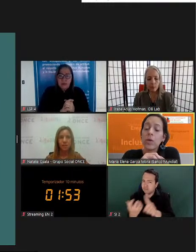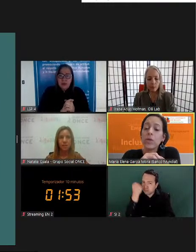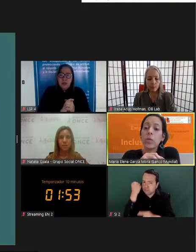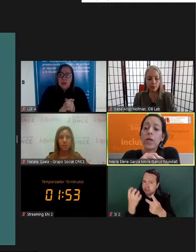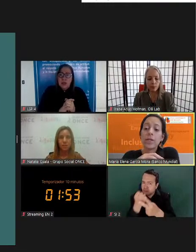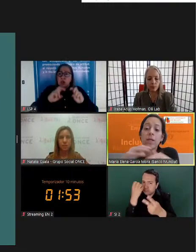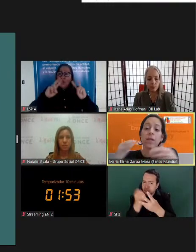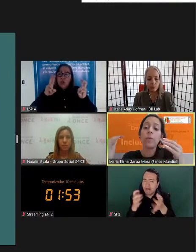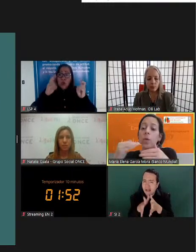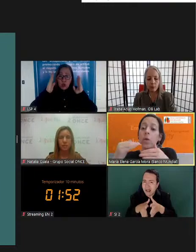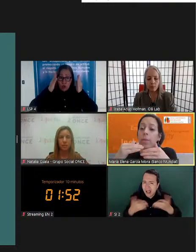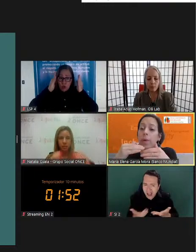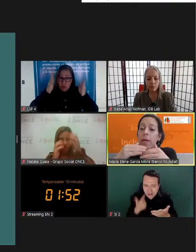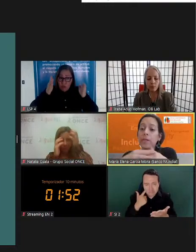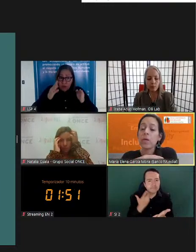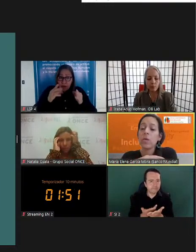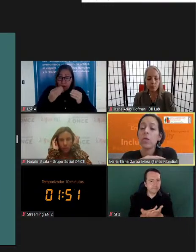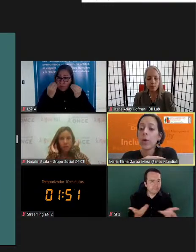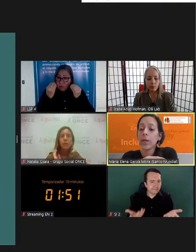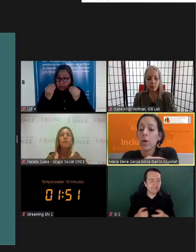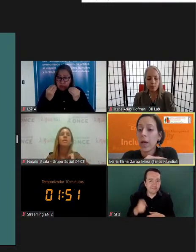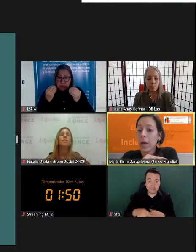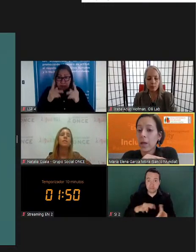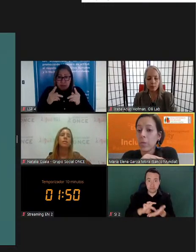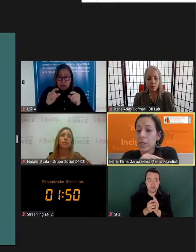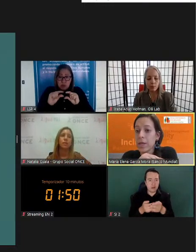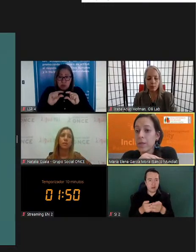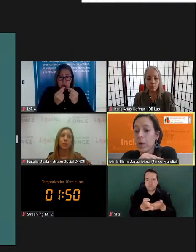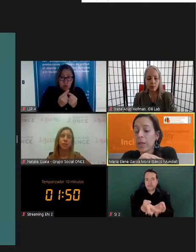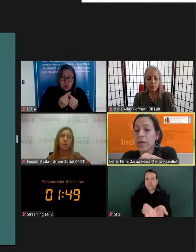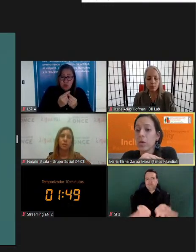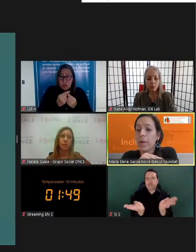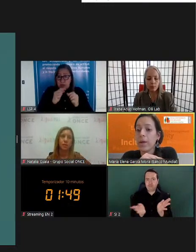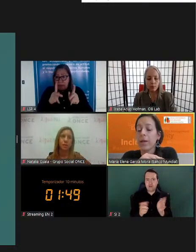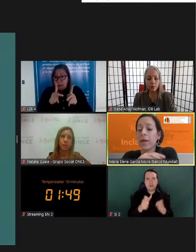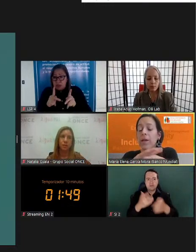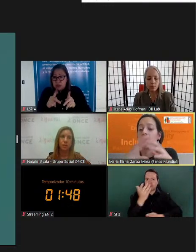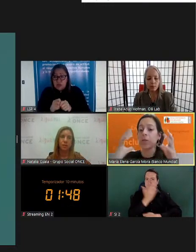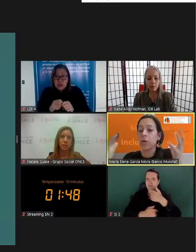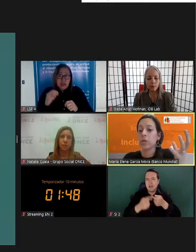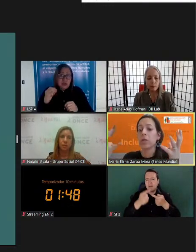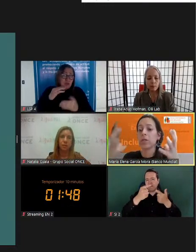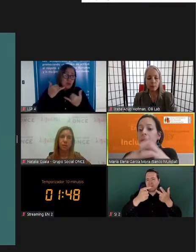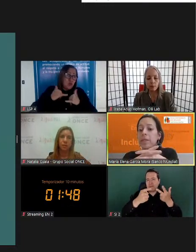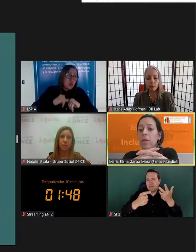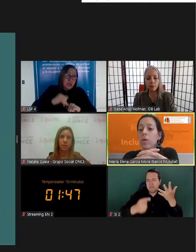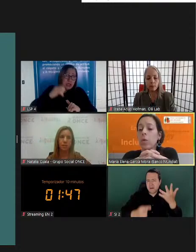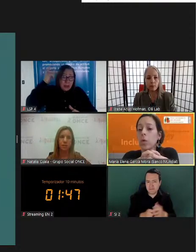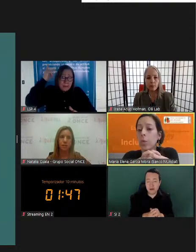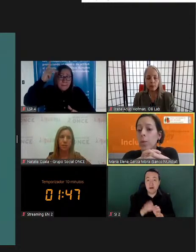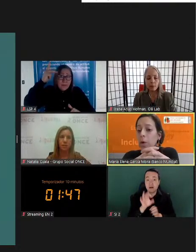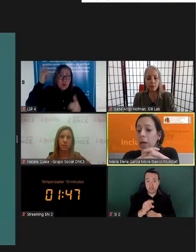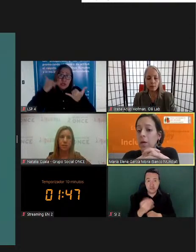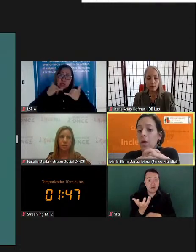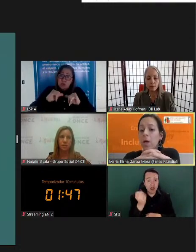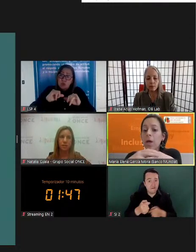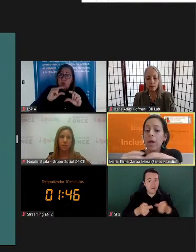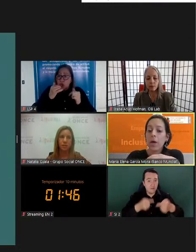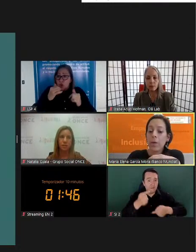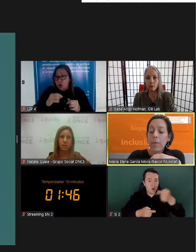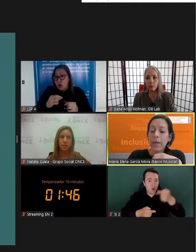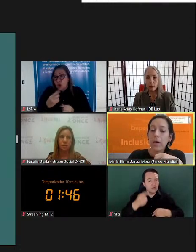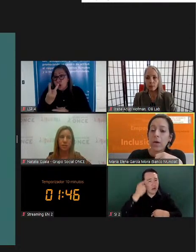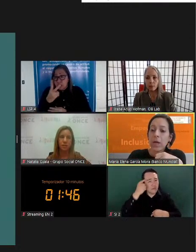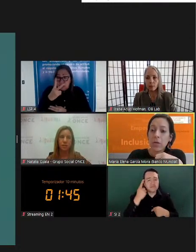acknowledge that these are topics of exclusion and we have a deteroginious group so persons with